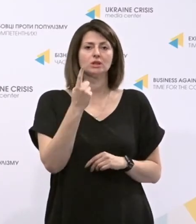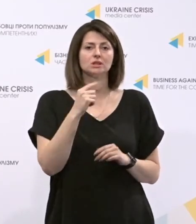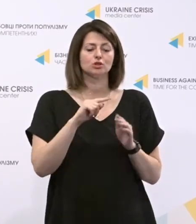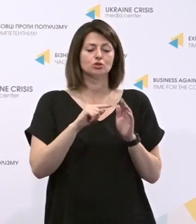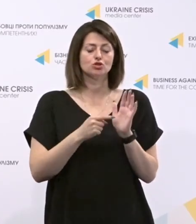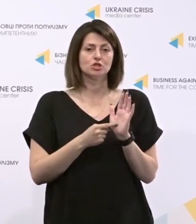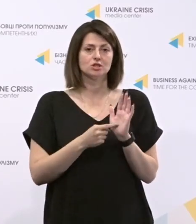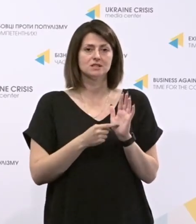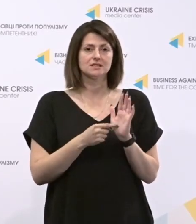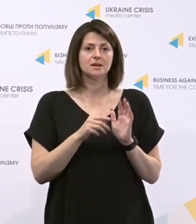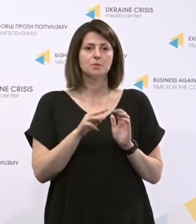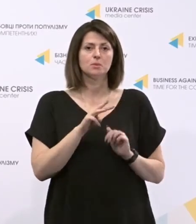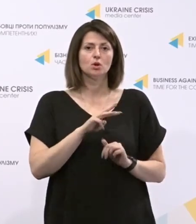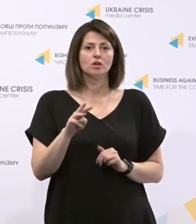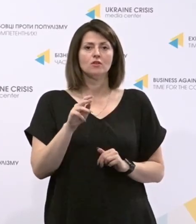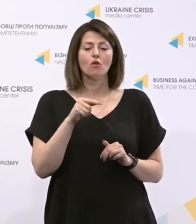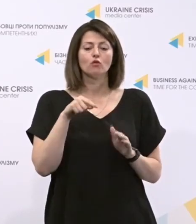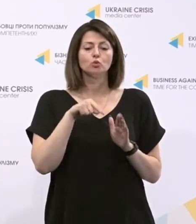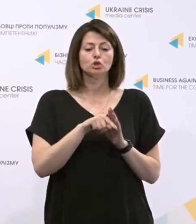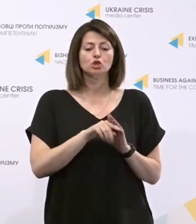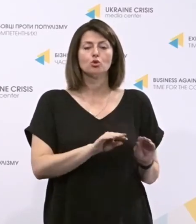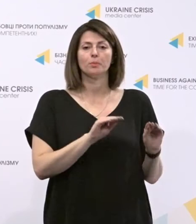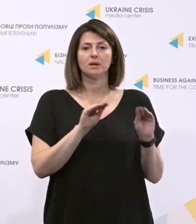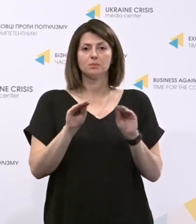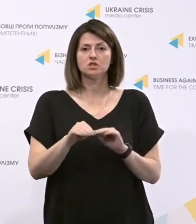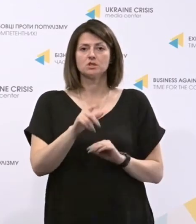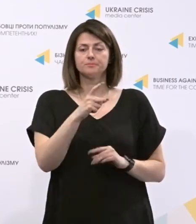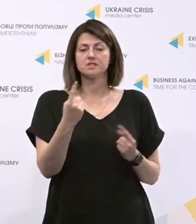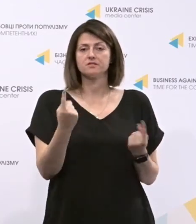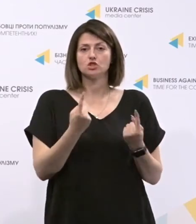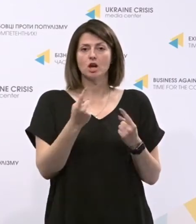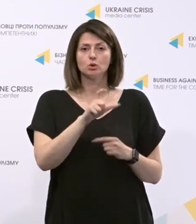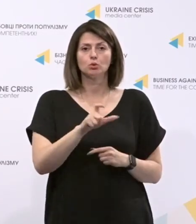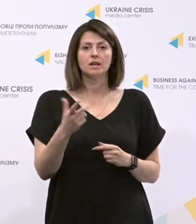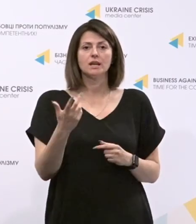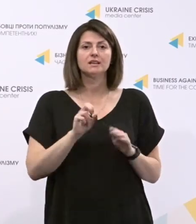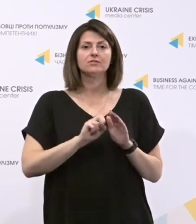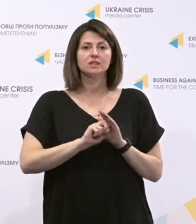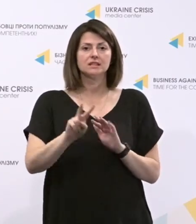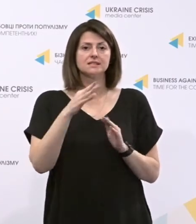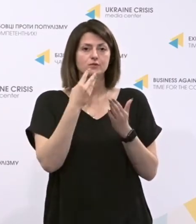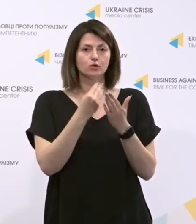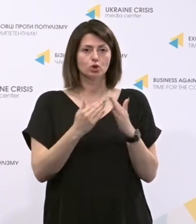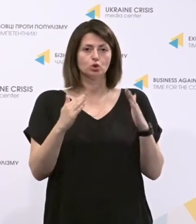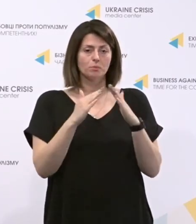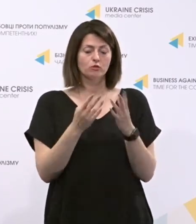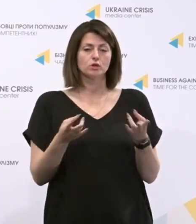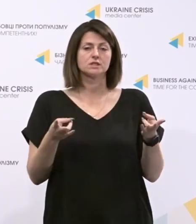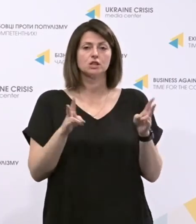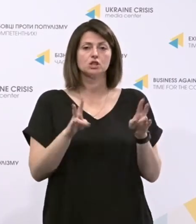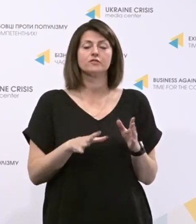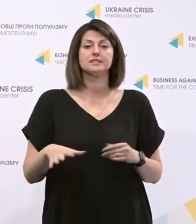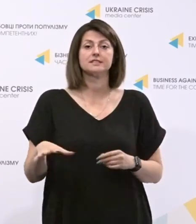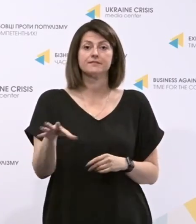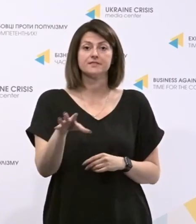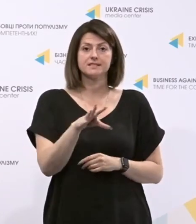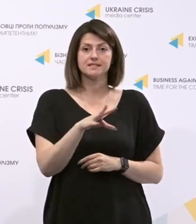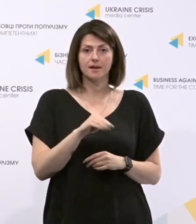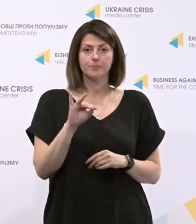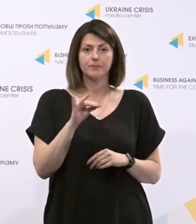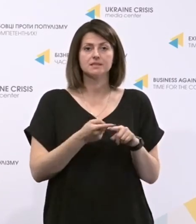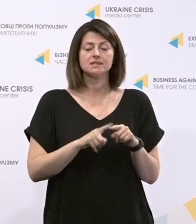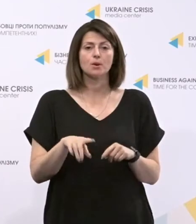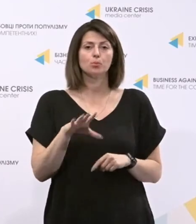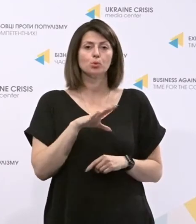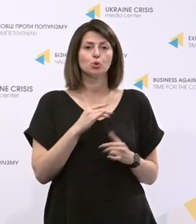their homes, leaving behind everything as a last resort to escape the dangers and hardships of